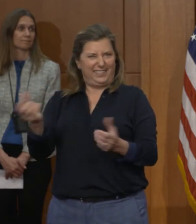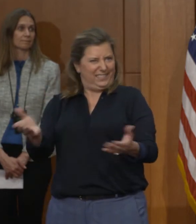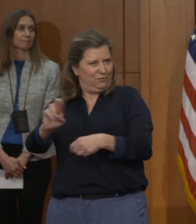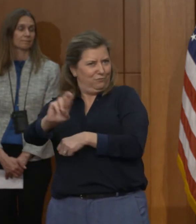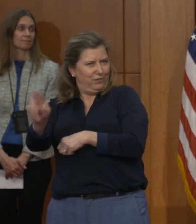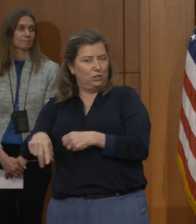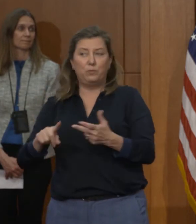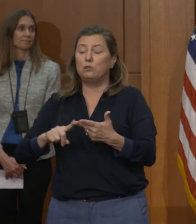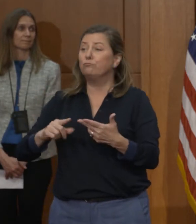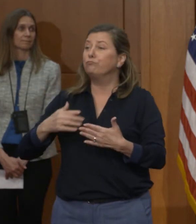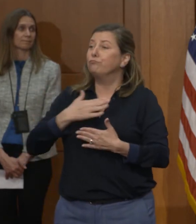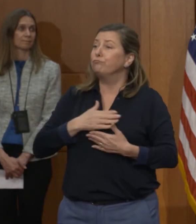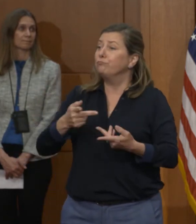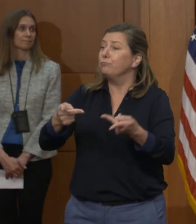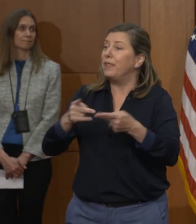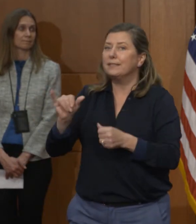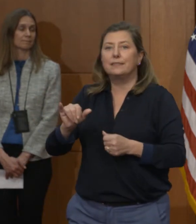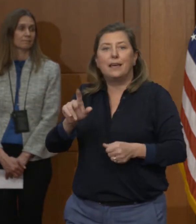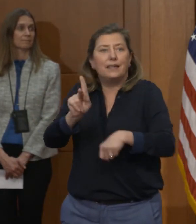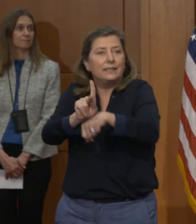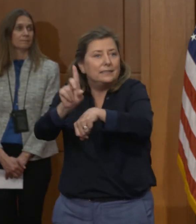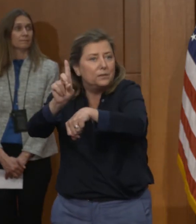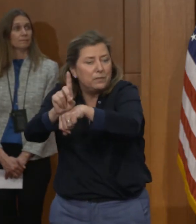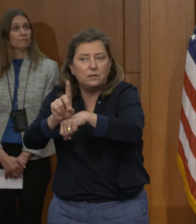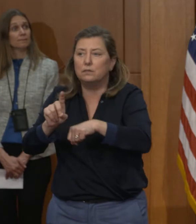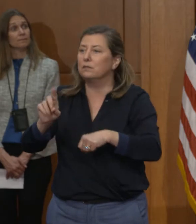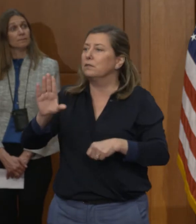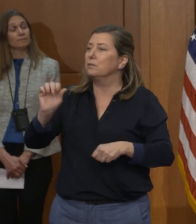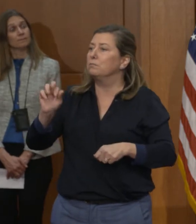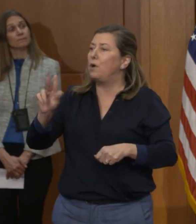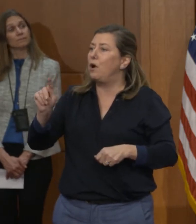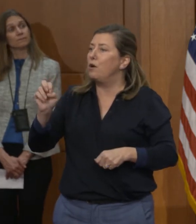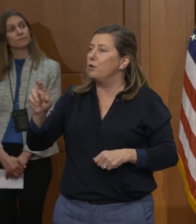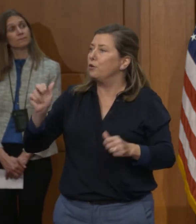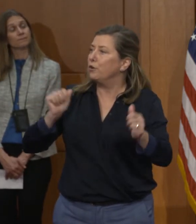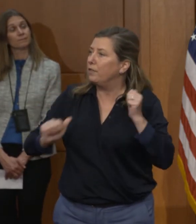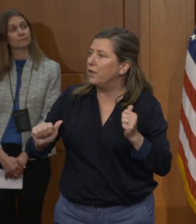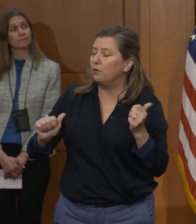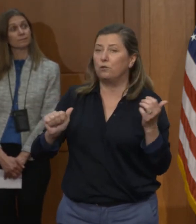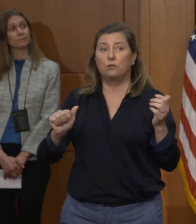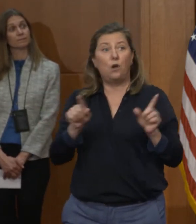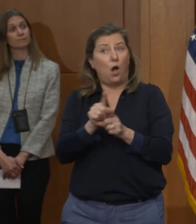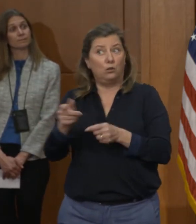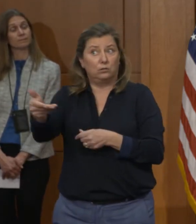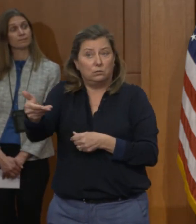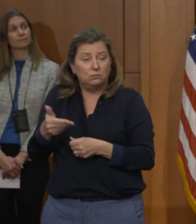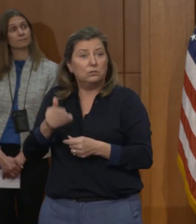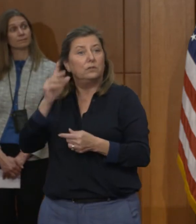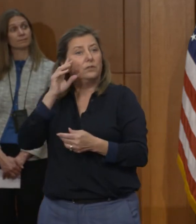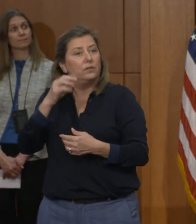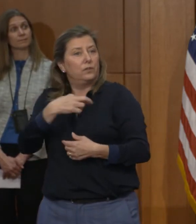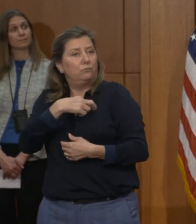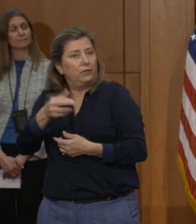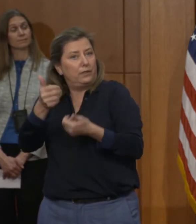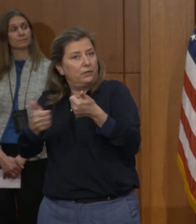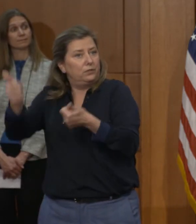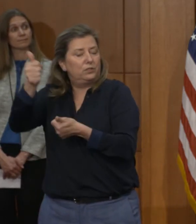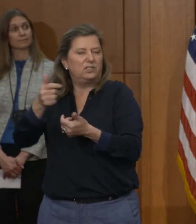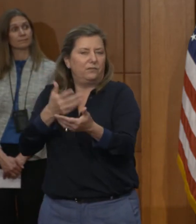entertainment venues like King's Dominion and the Barter Theater. Faith leaders will also be part of our work